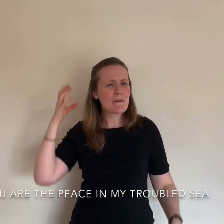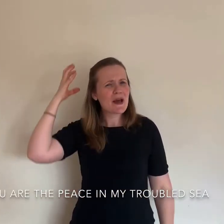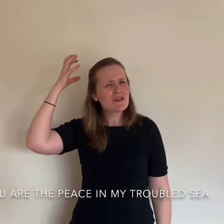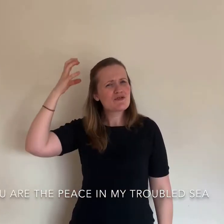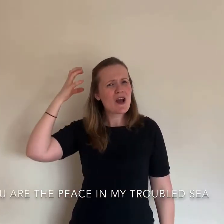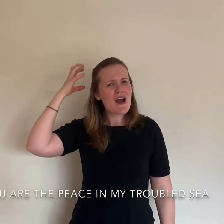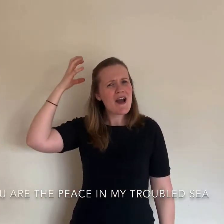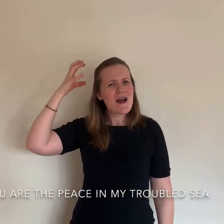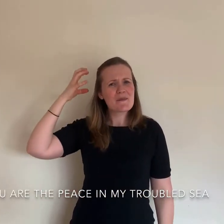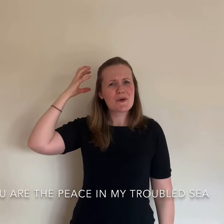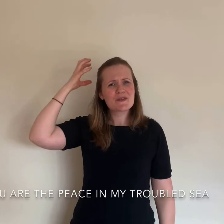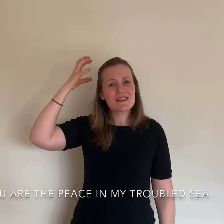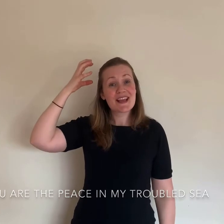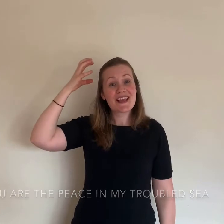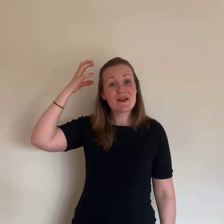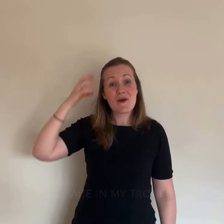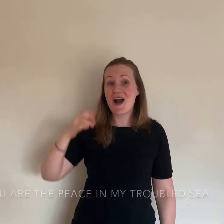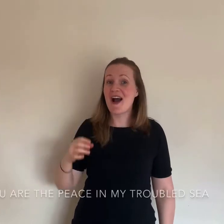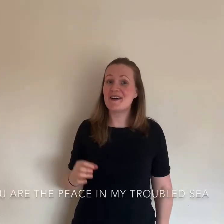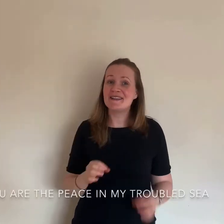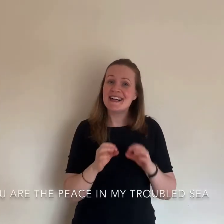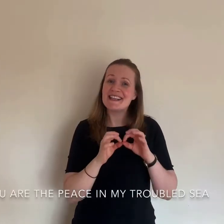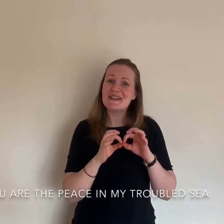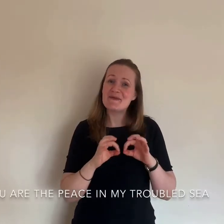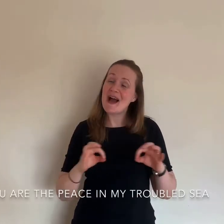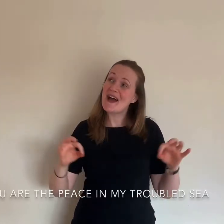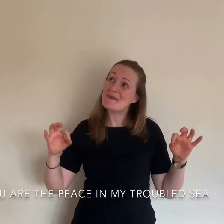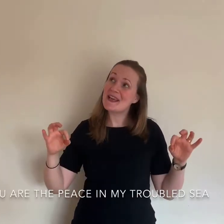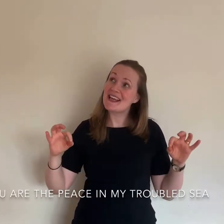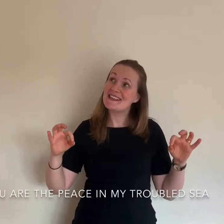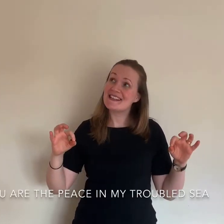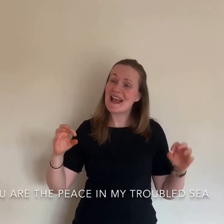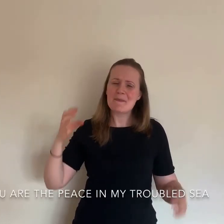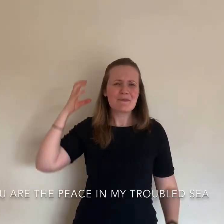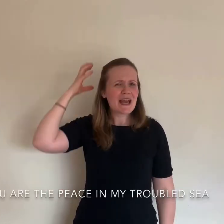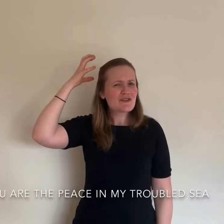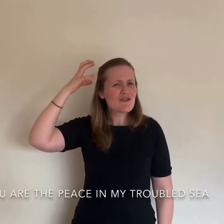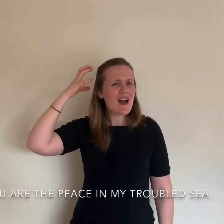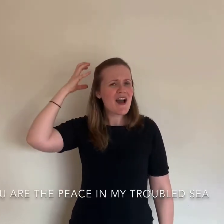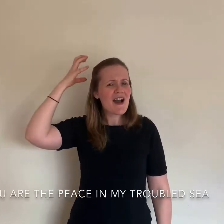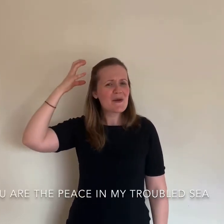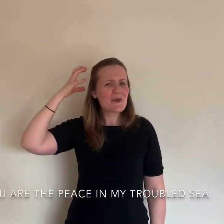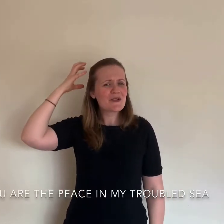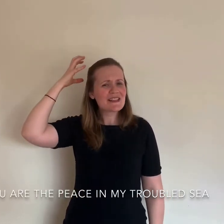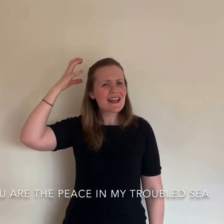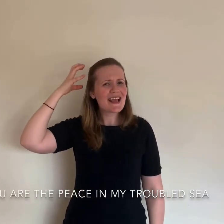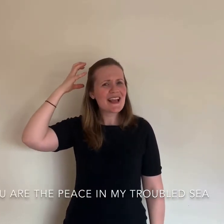my troubled sea. Whoa, you are the peace in my troubled sea.